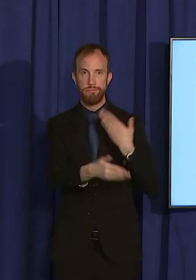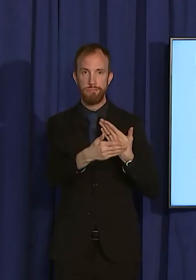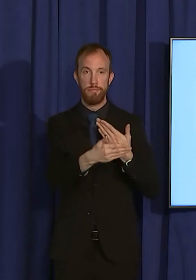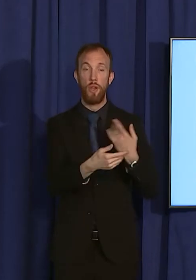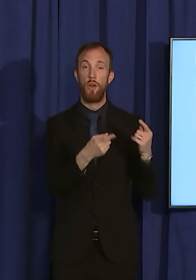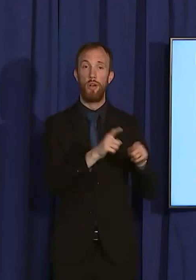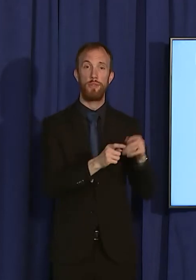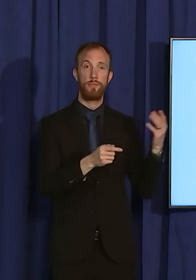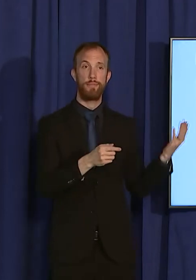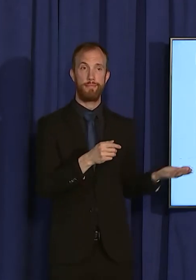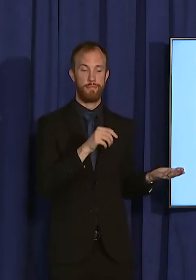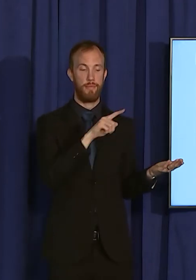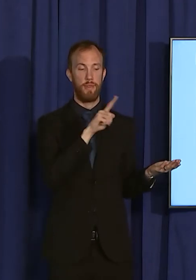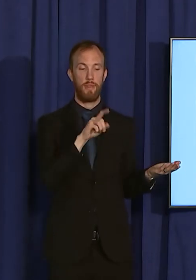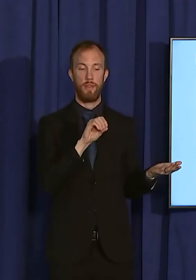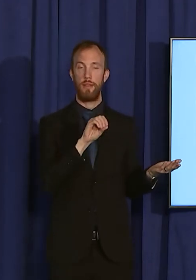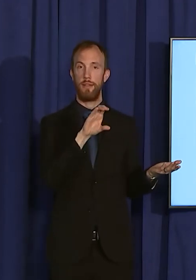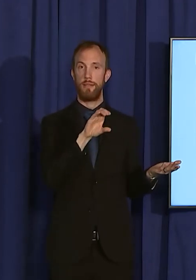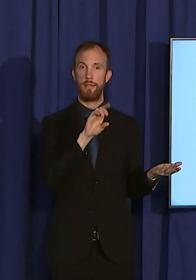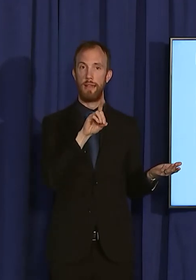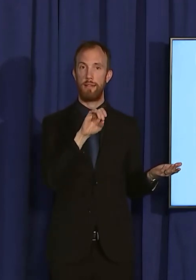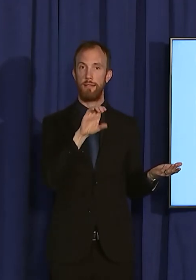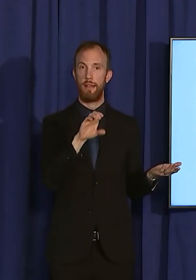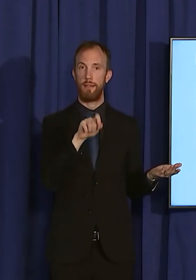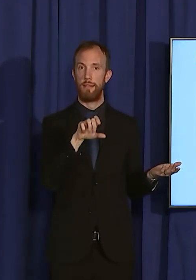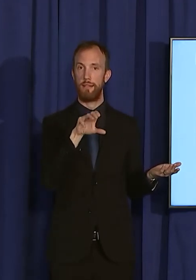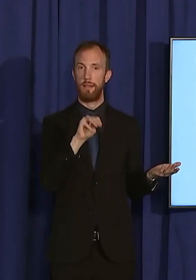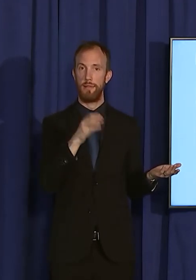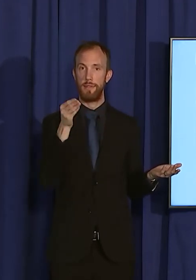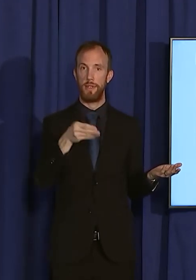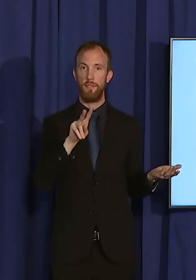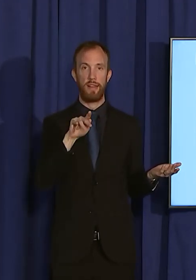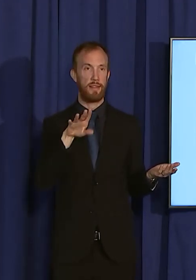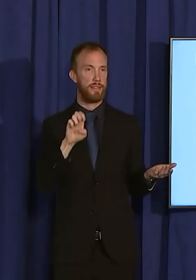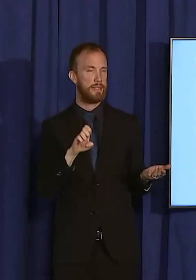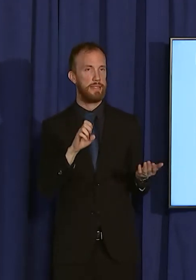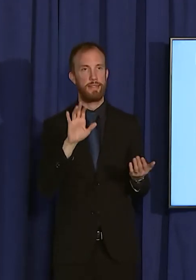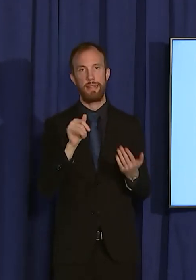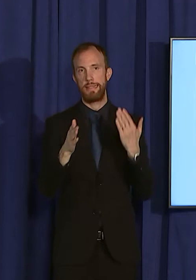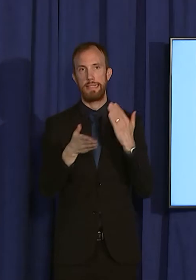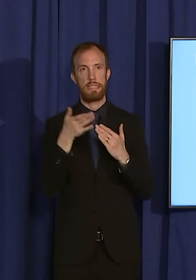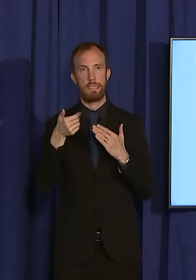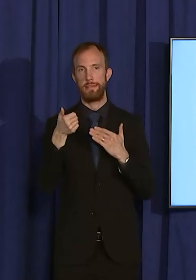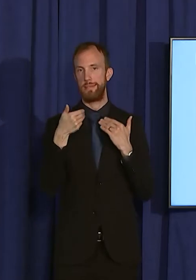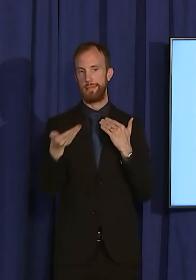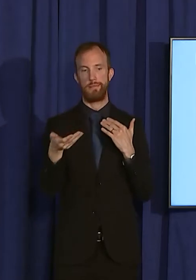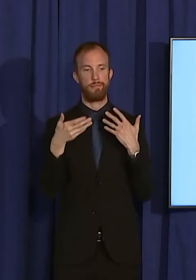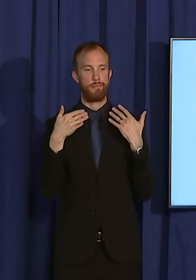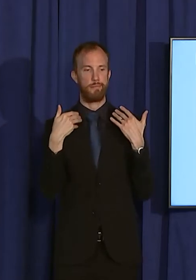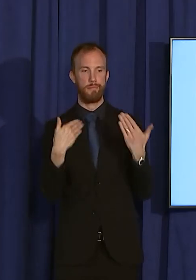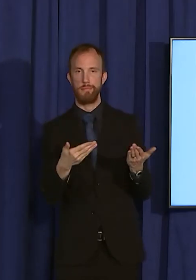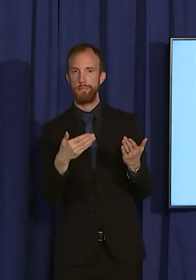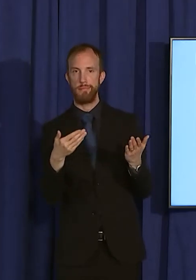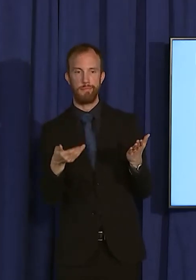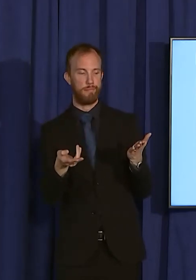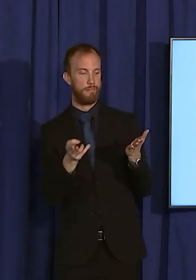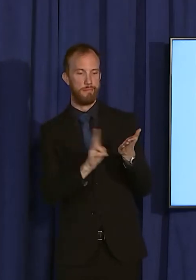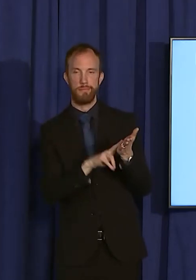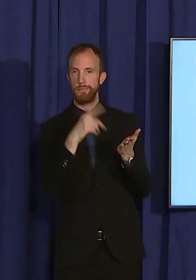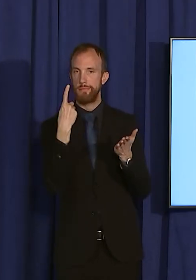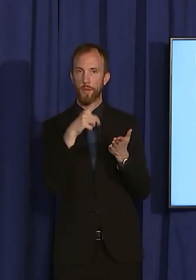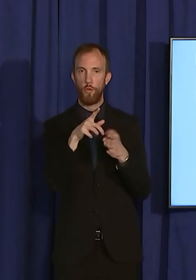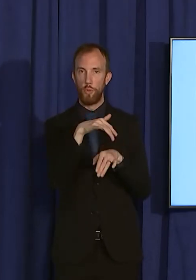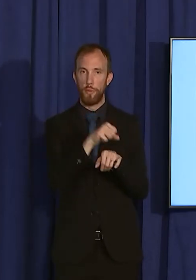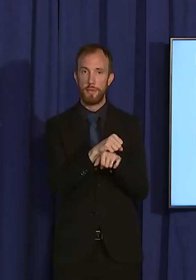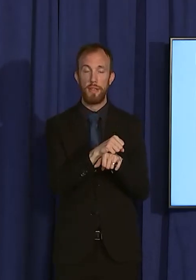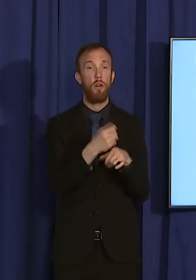ZocDoc.com/vaccine remains your best one-stop shop for being able to access vaccine in Chicago. And when you make an appointment through ZocDoc, if you say you need